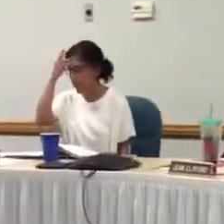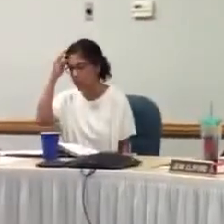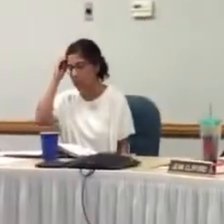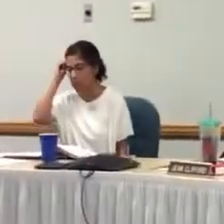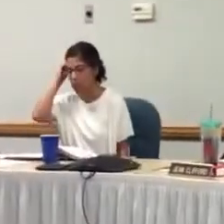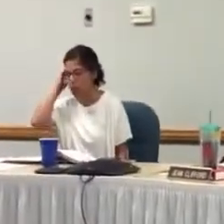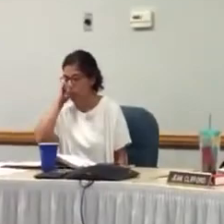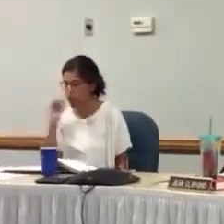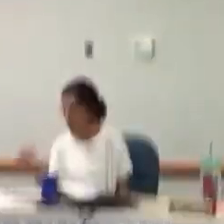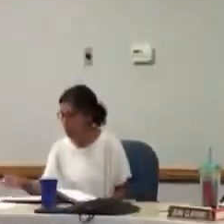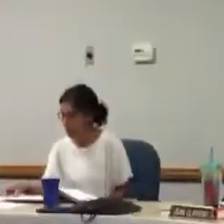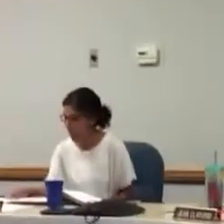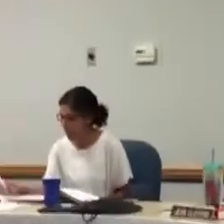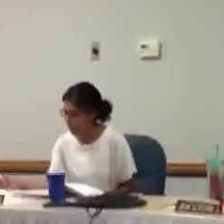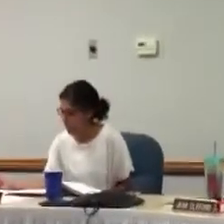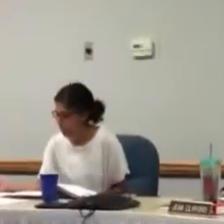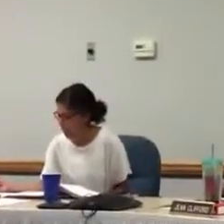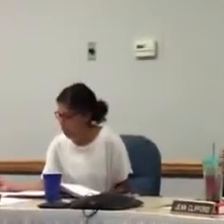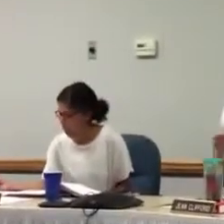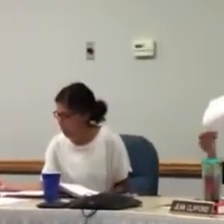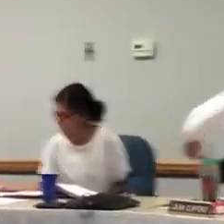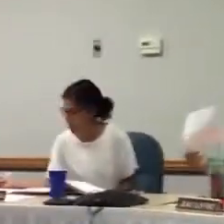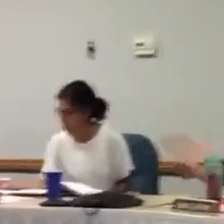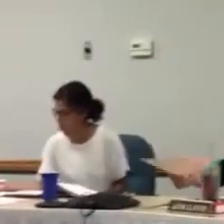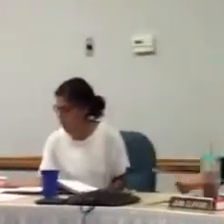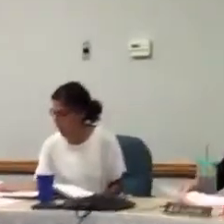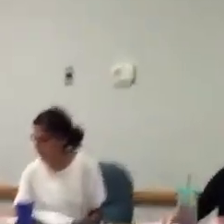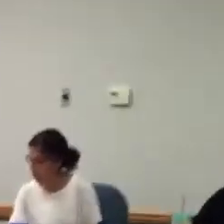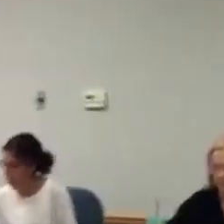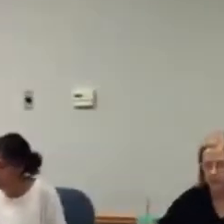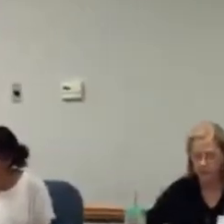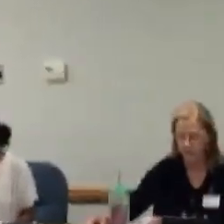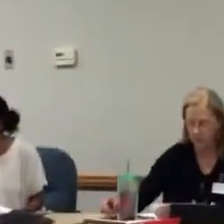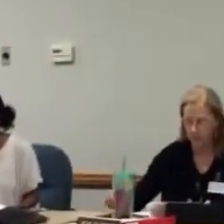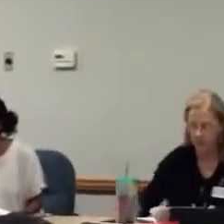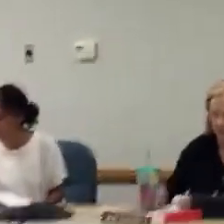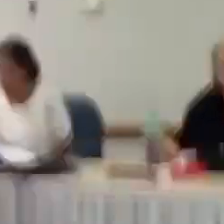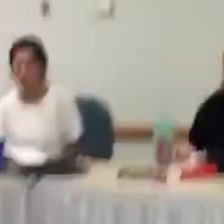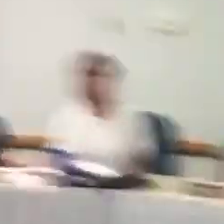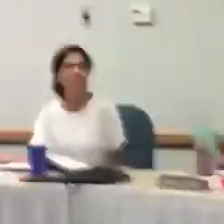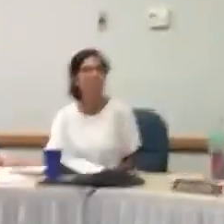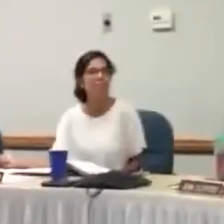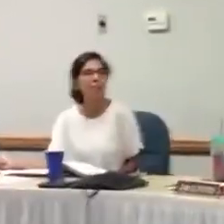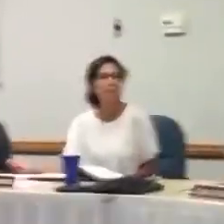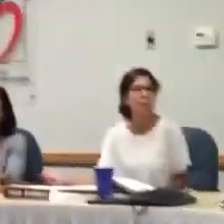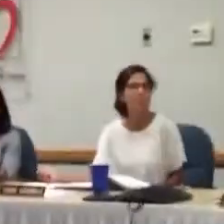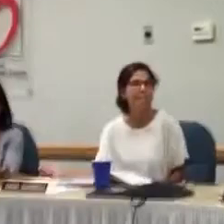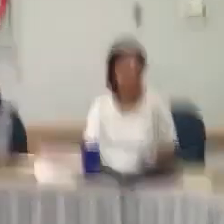Okay, we'll move on to the Kansas Education Systems accreditation.